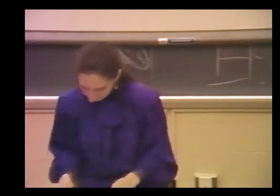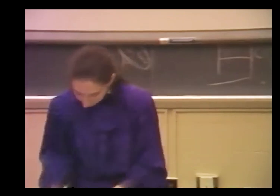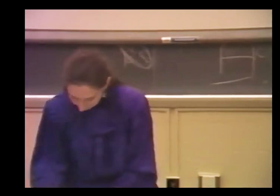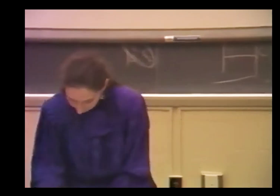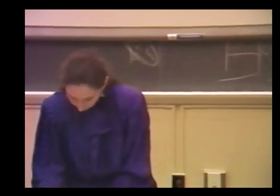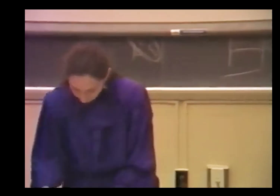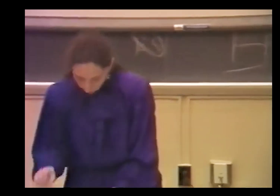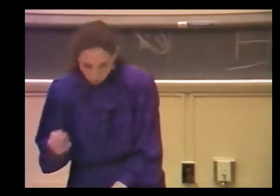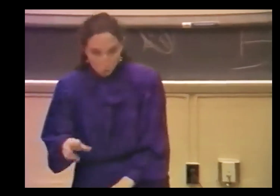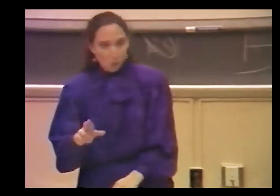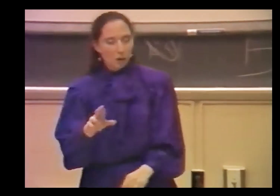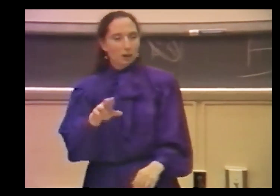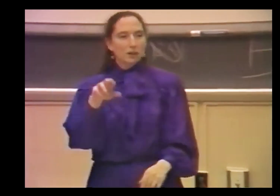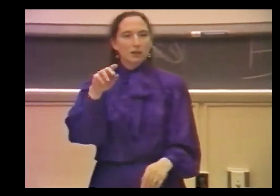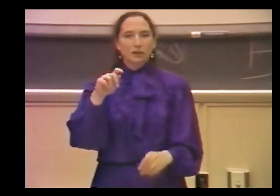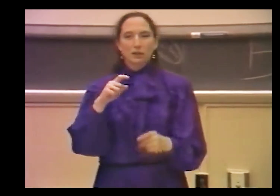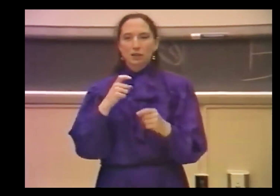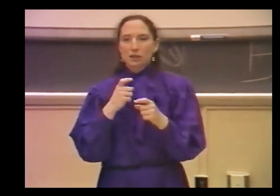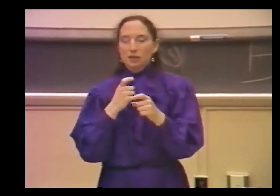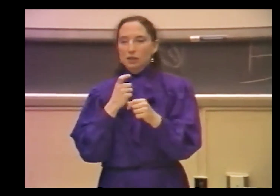Okay? Or